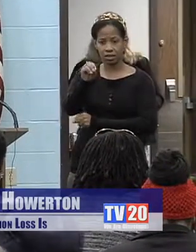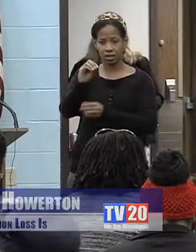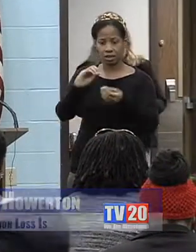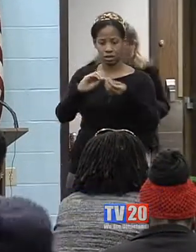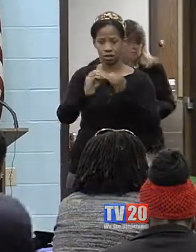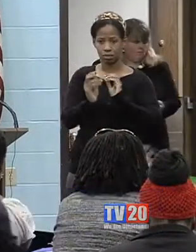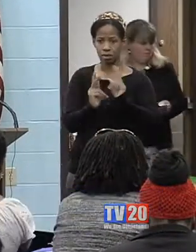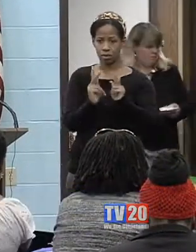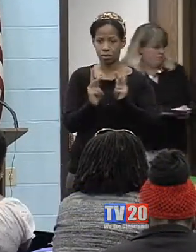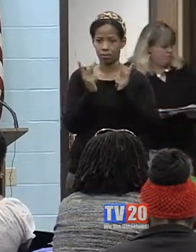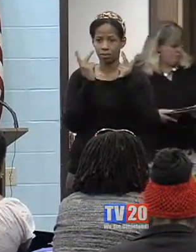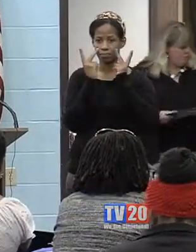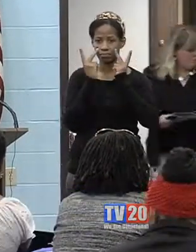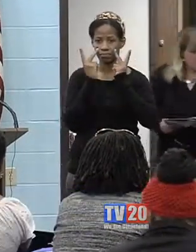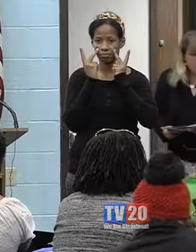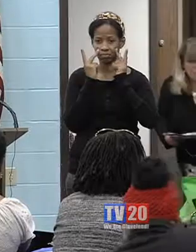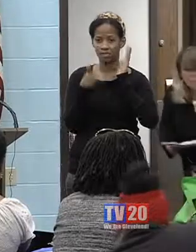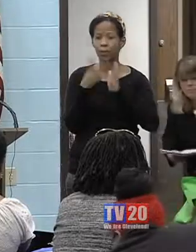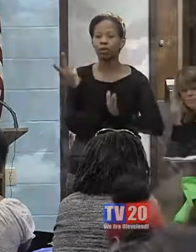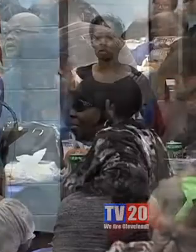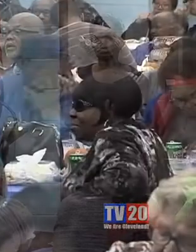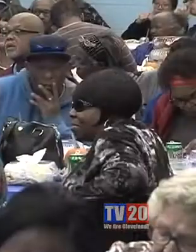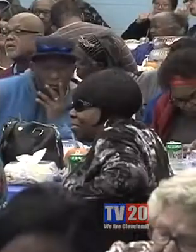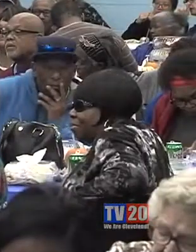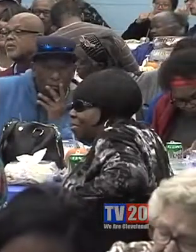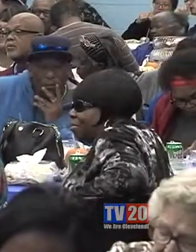of people who have vision loss will have doubled?